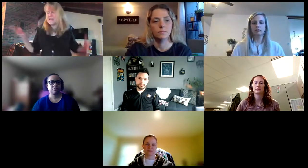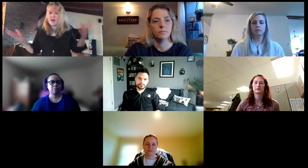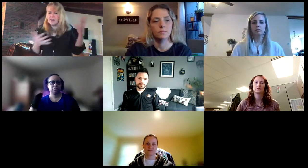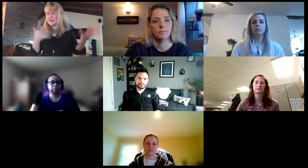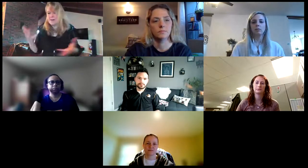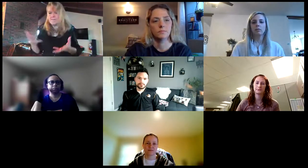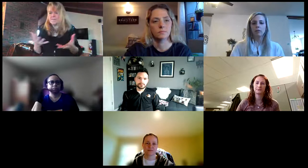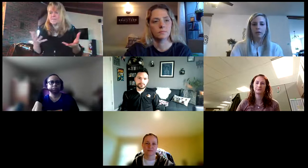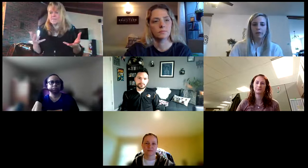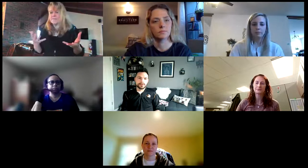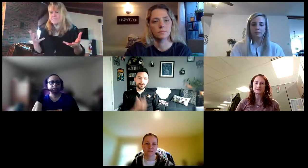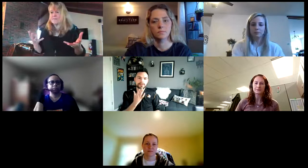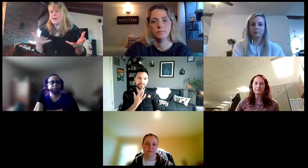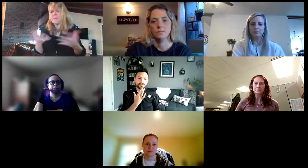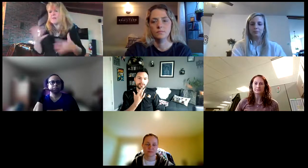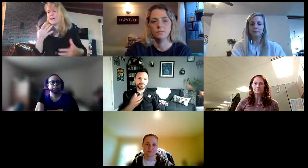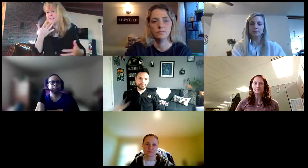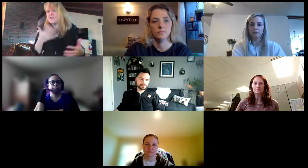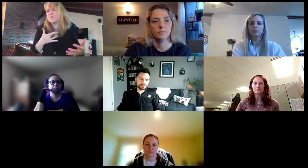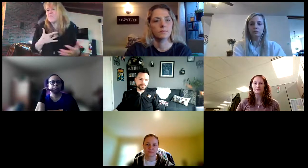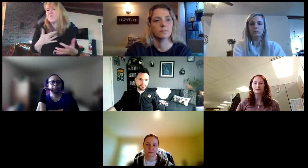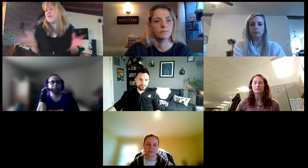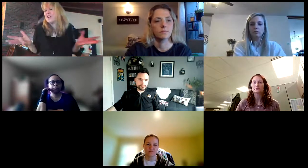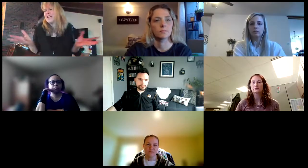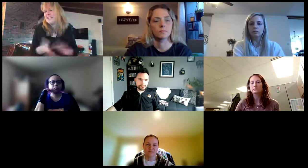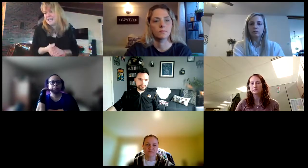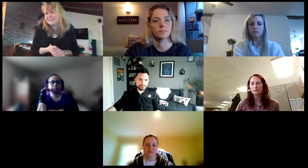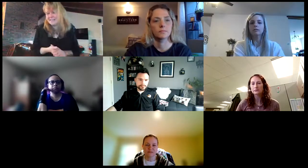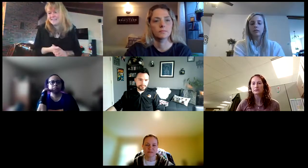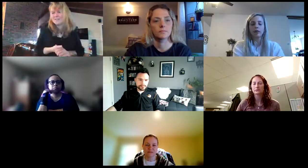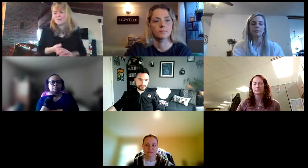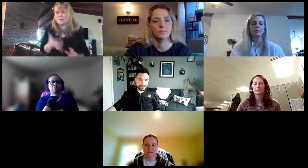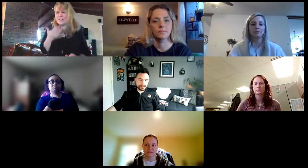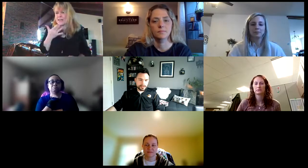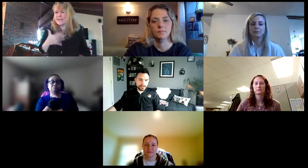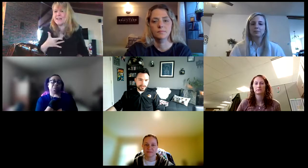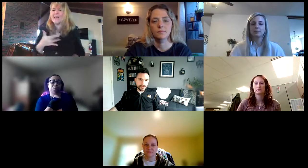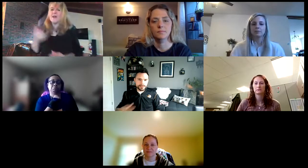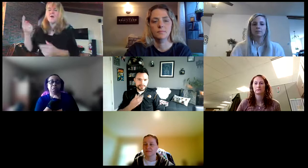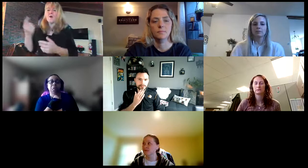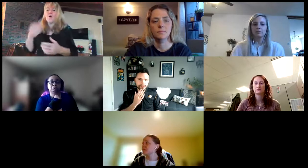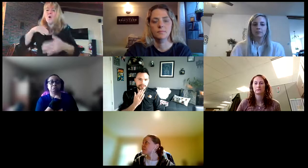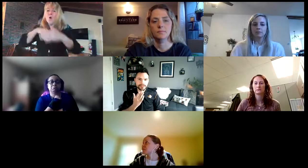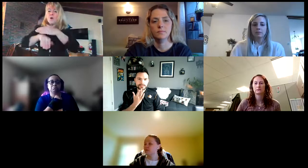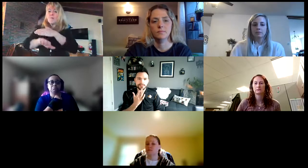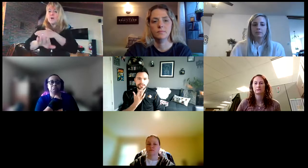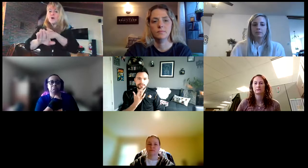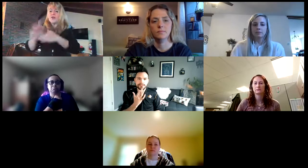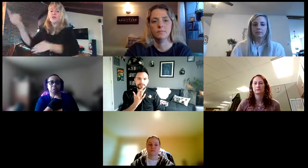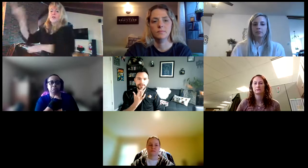that's how they come up with that. It's your lucky day, your birthday. I was told